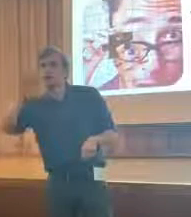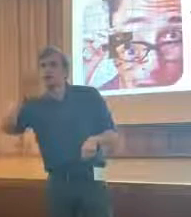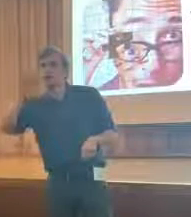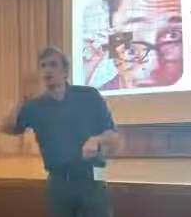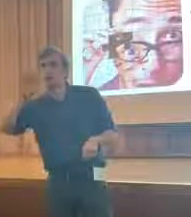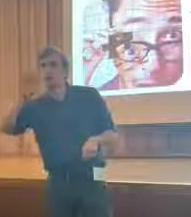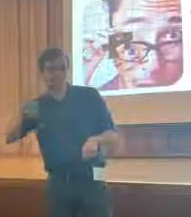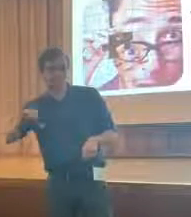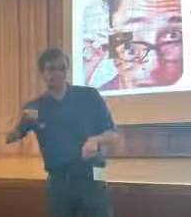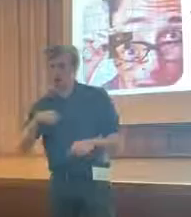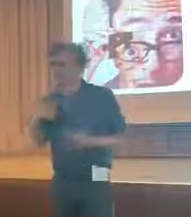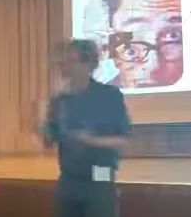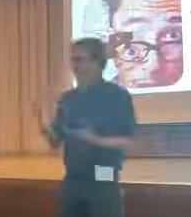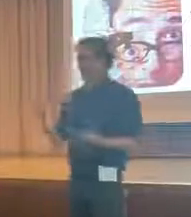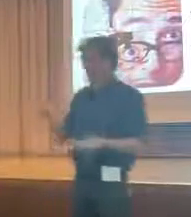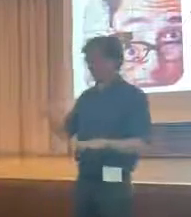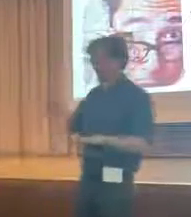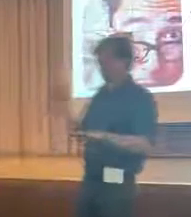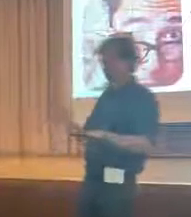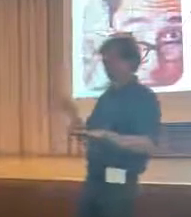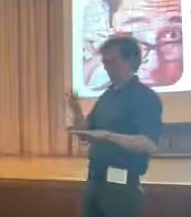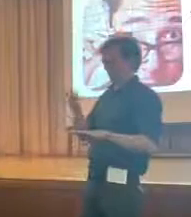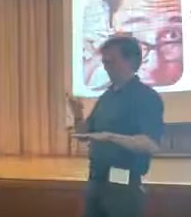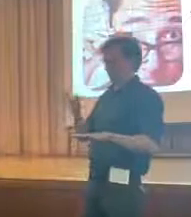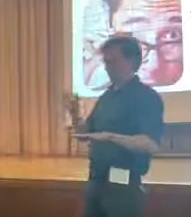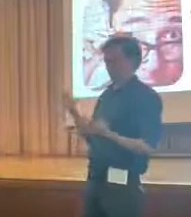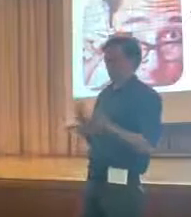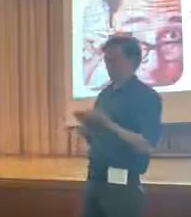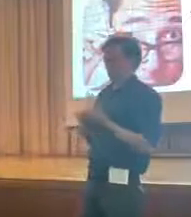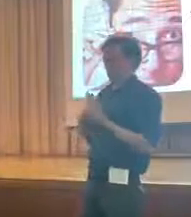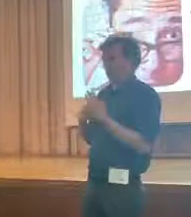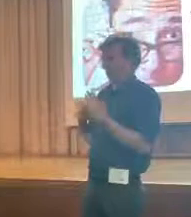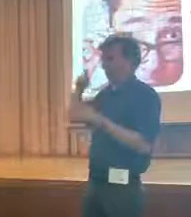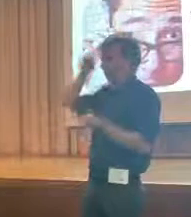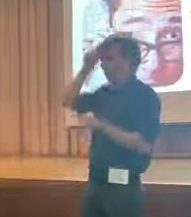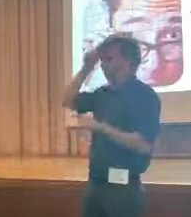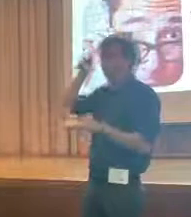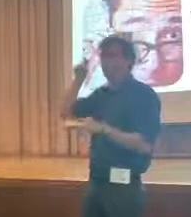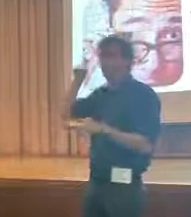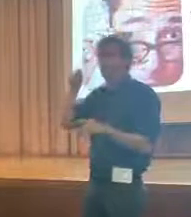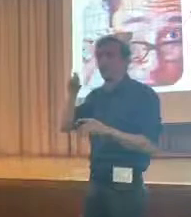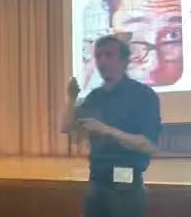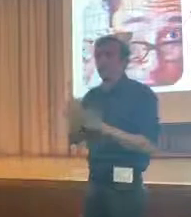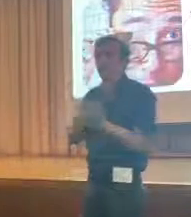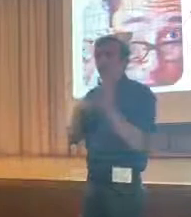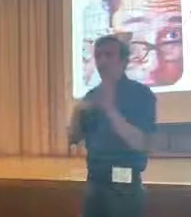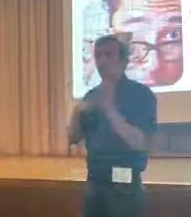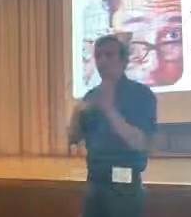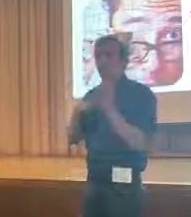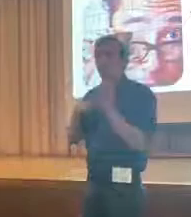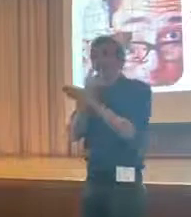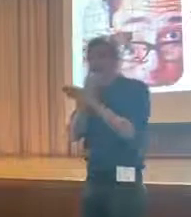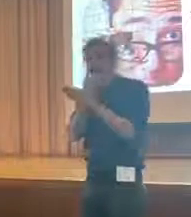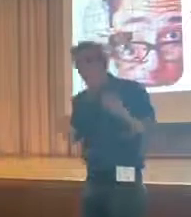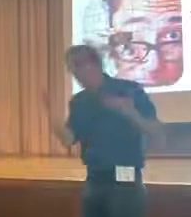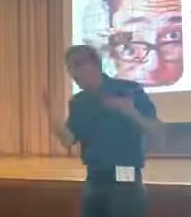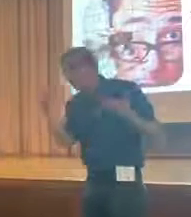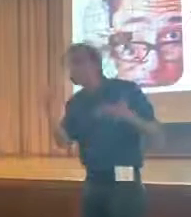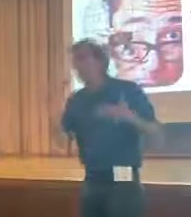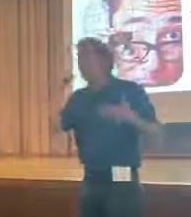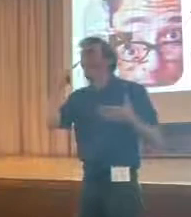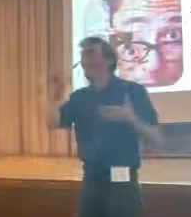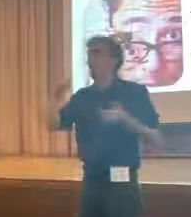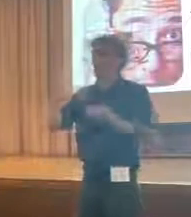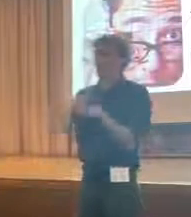wand over it. And it took me 8 weeks to make that document accessible because